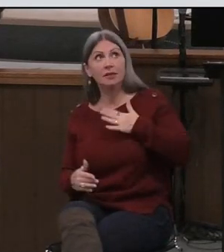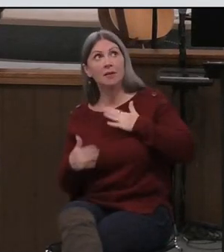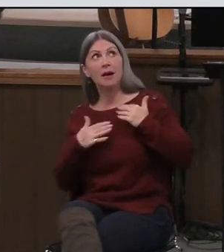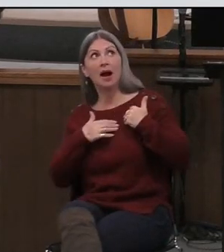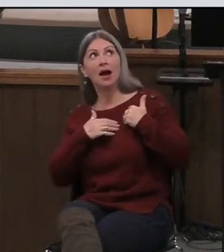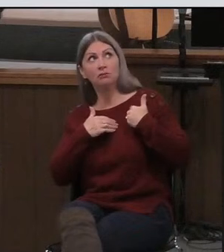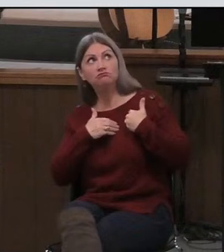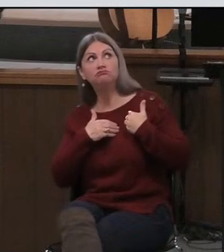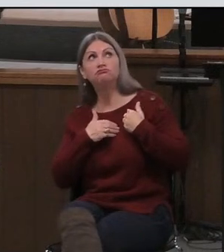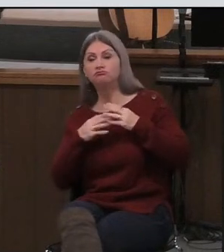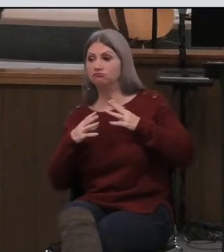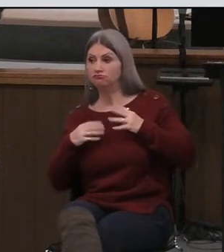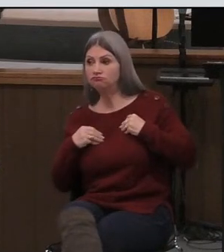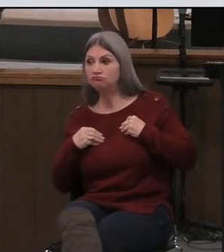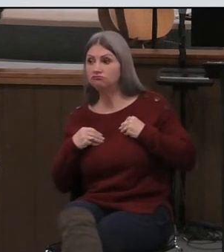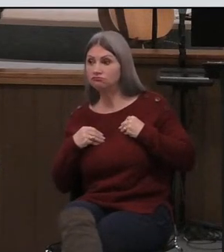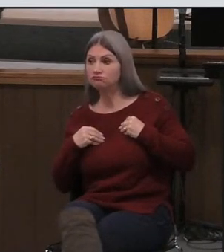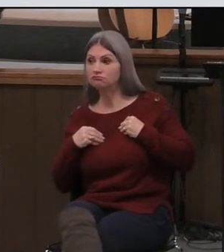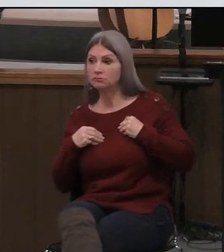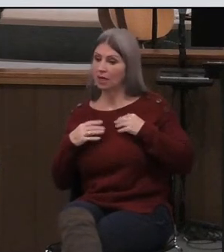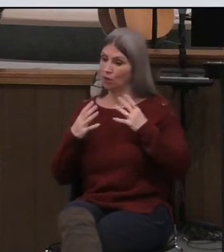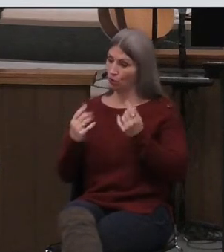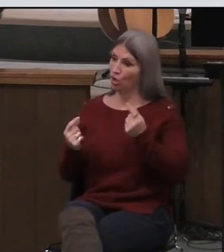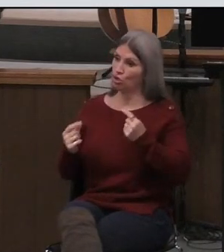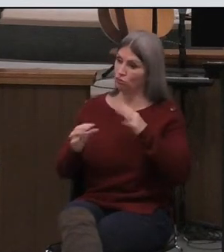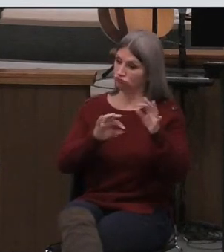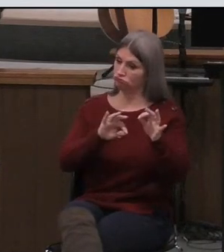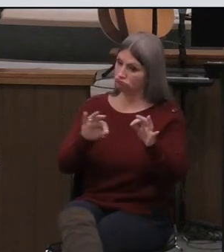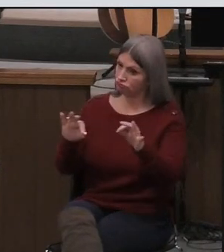he worked at communicating the gospel.